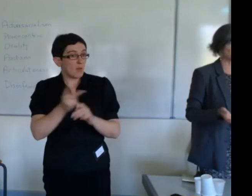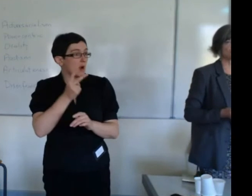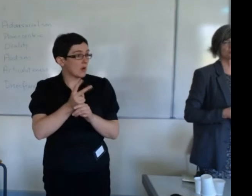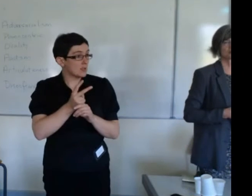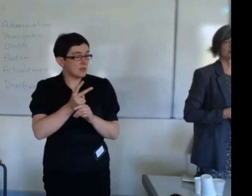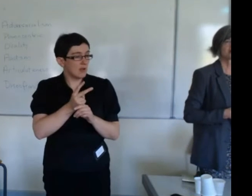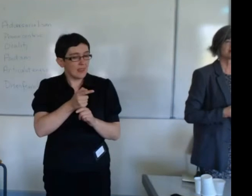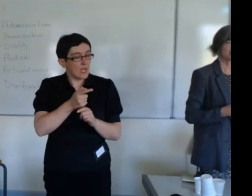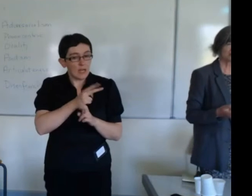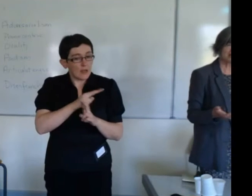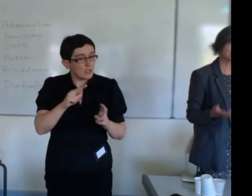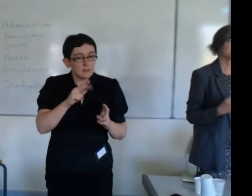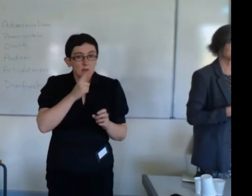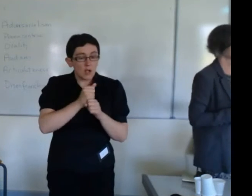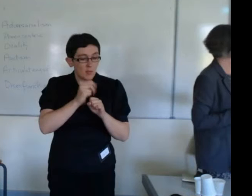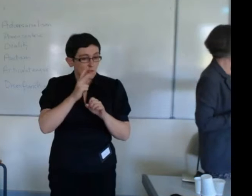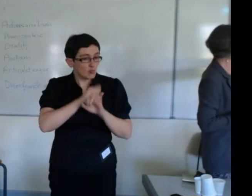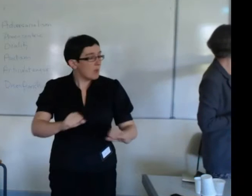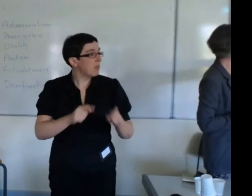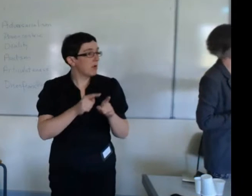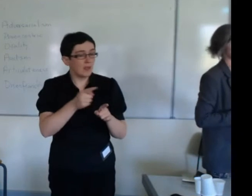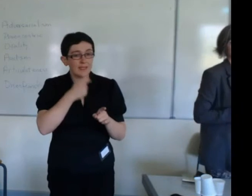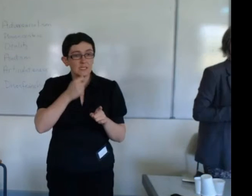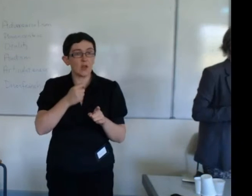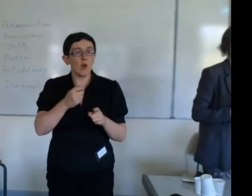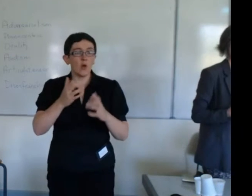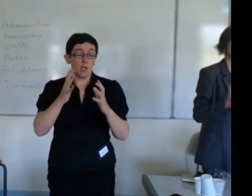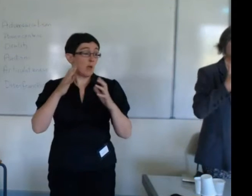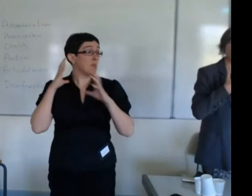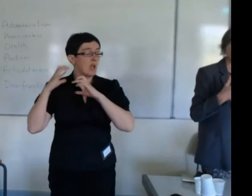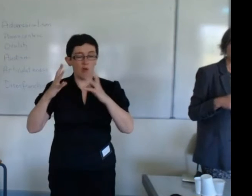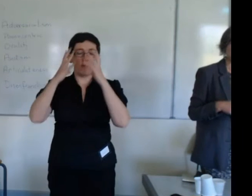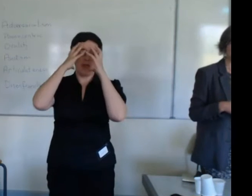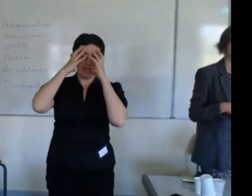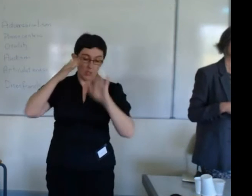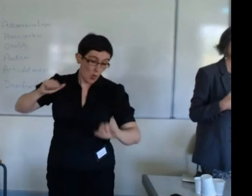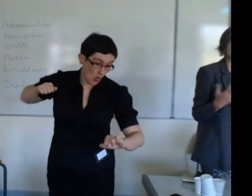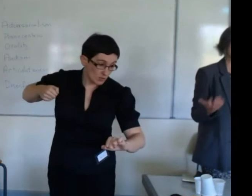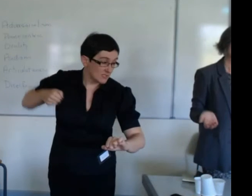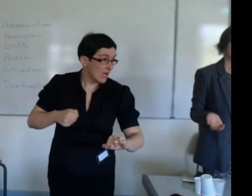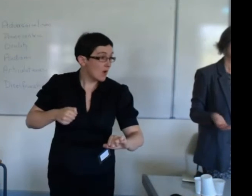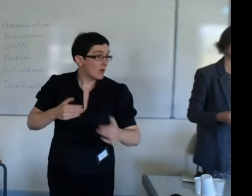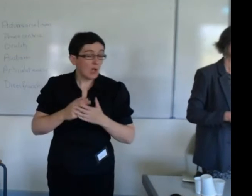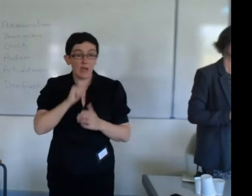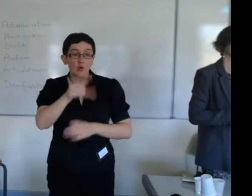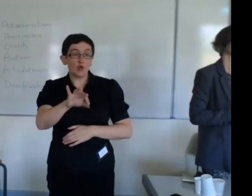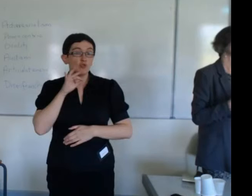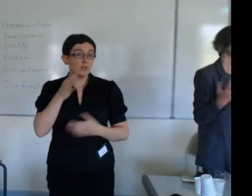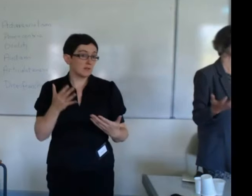rape. They would say things like, he puts a pillow over my head, he holds me down, I don't get a choice in this, or whatever.